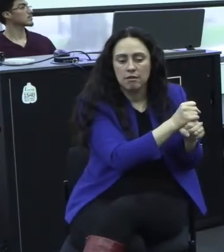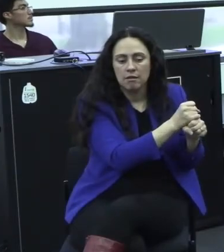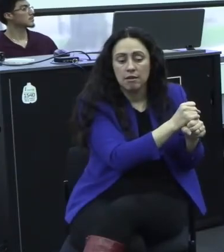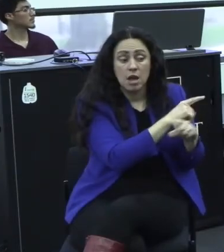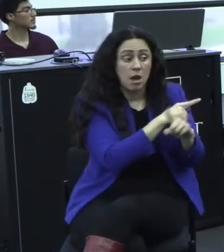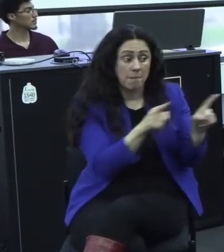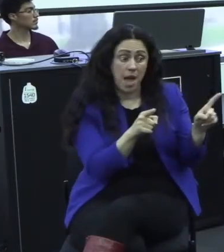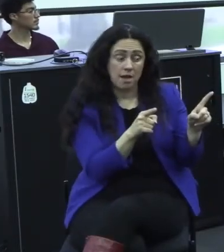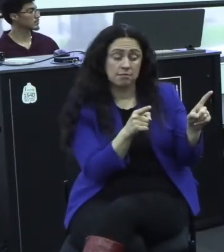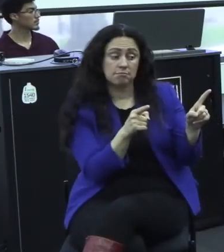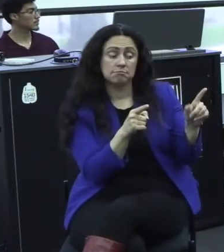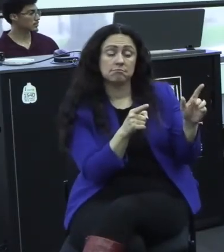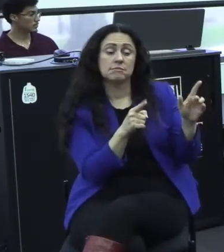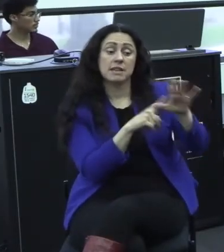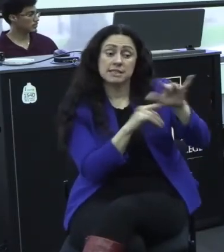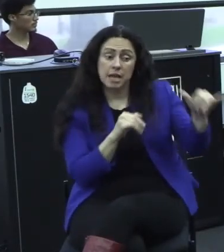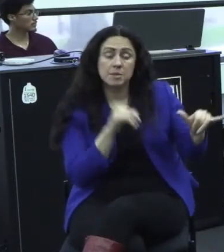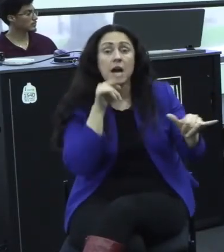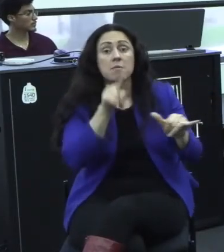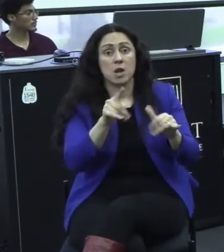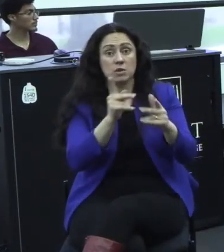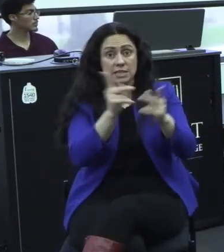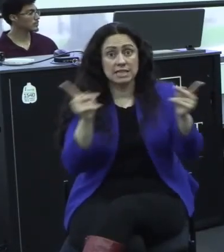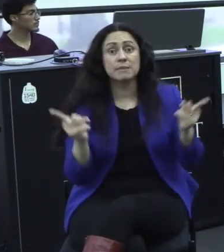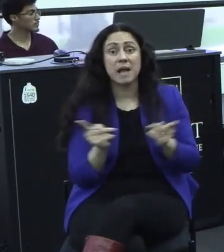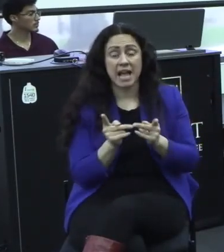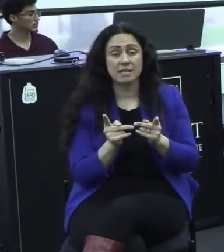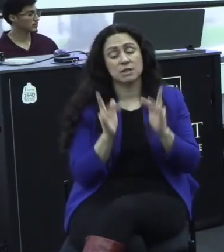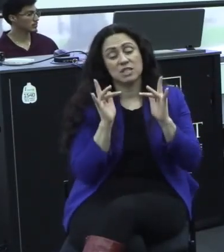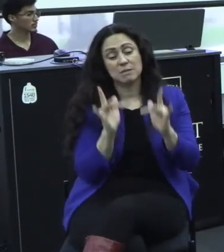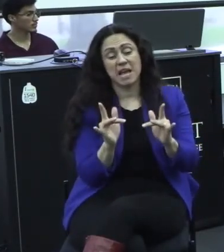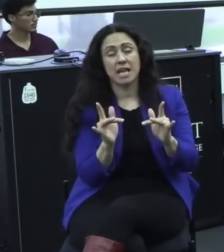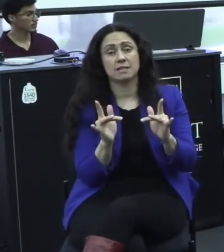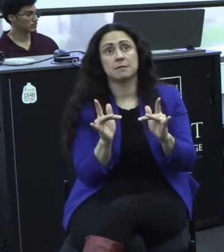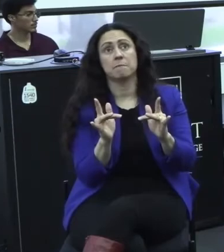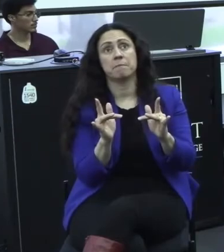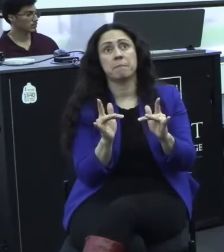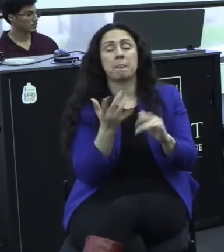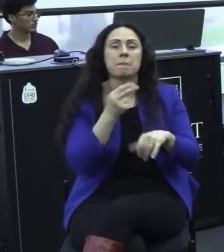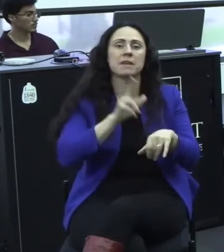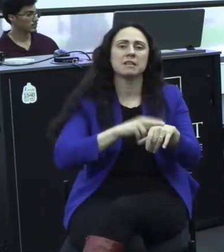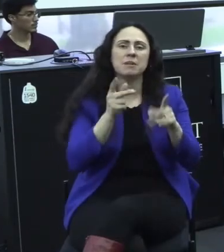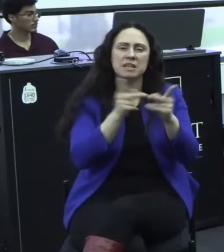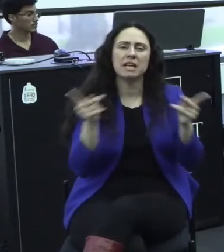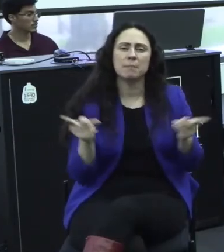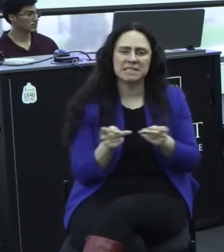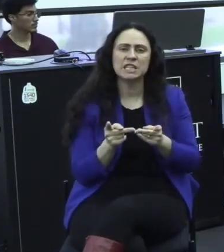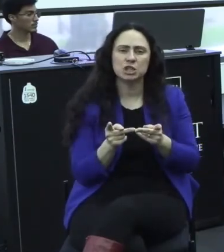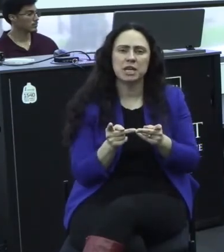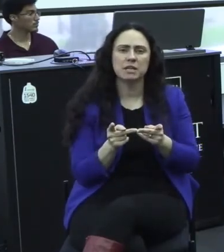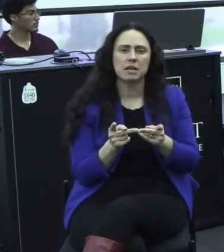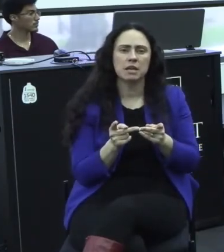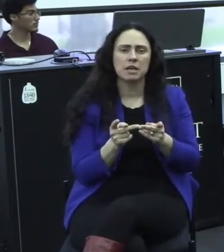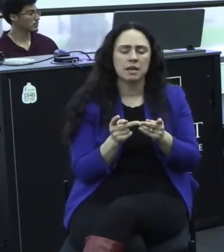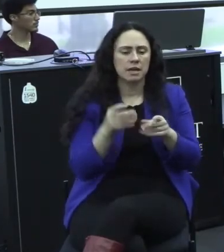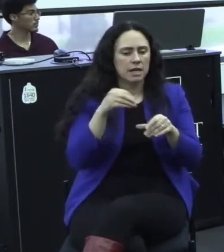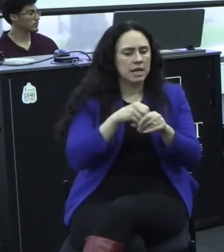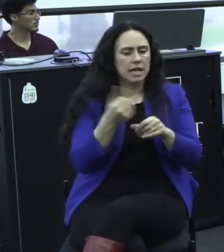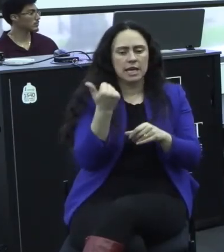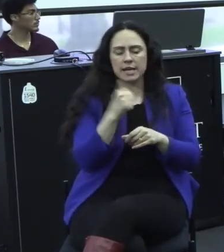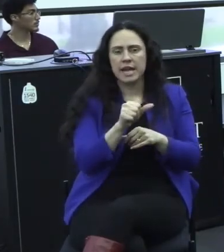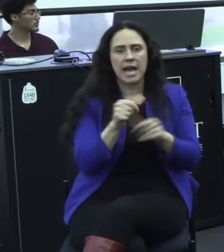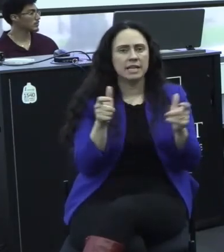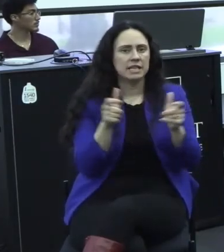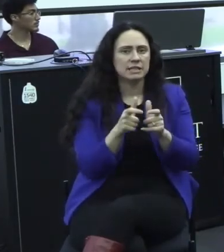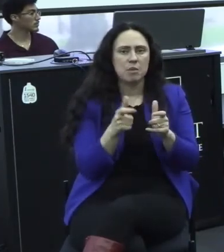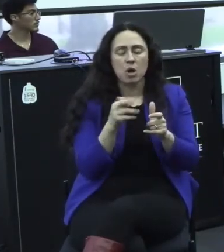that being said, there's certainly a space and typically a position within any